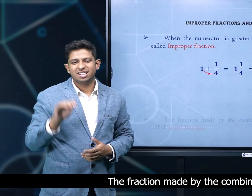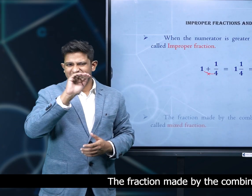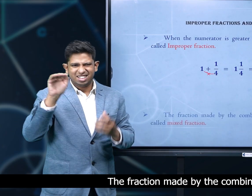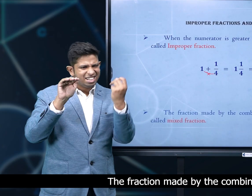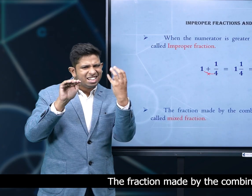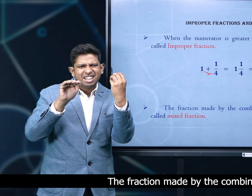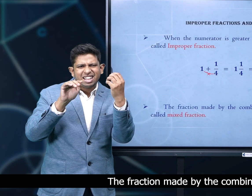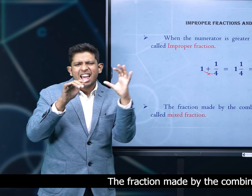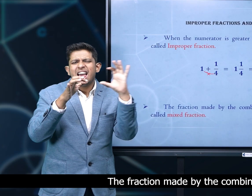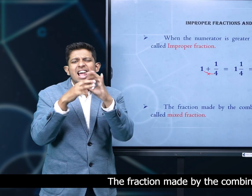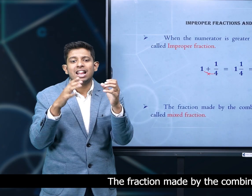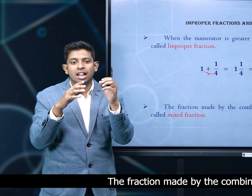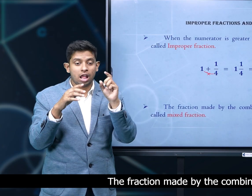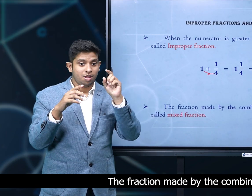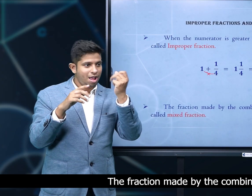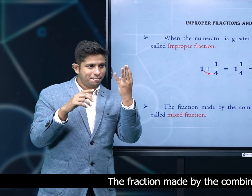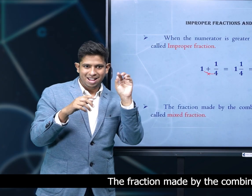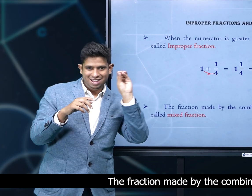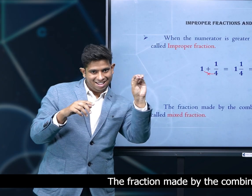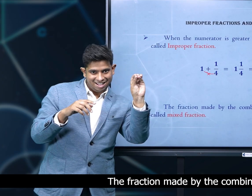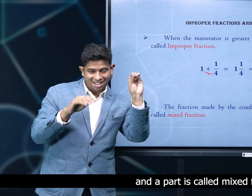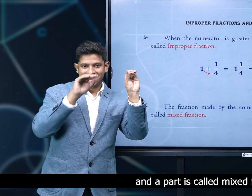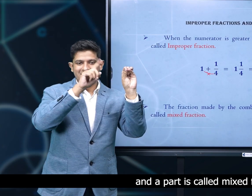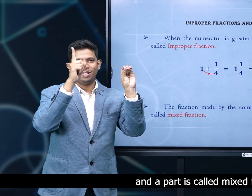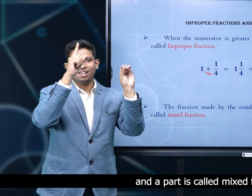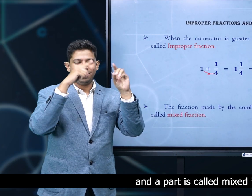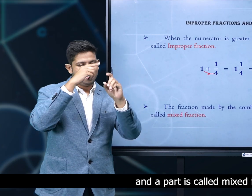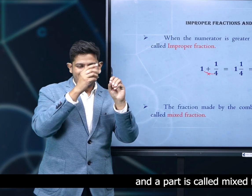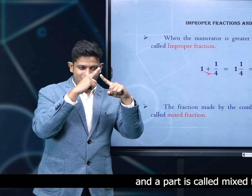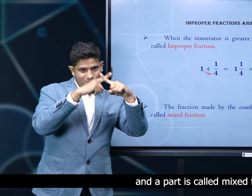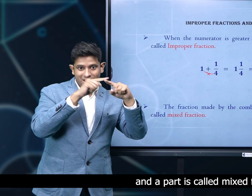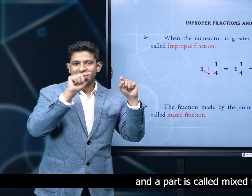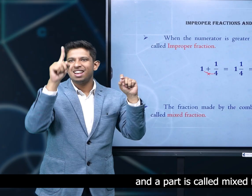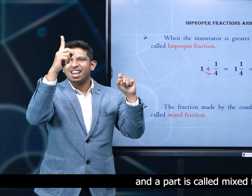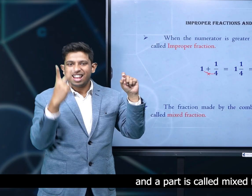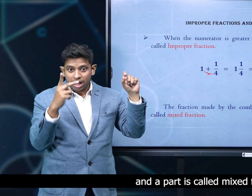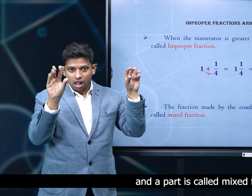The fraction made by the combination of whole and a part is called mixed fraction.